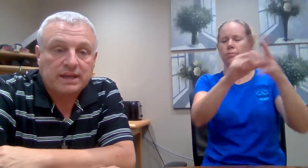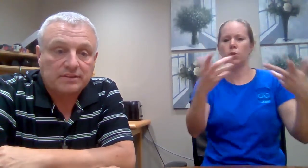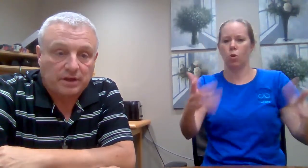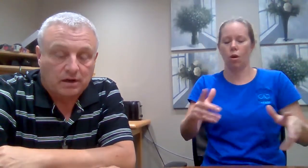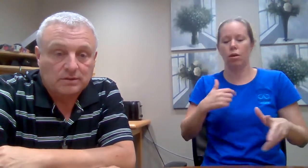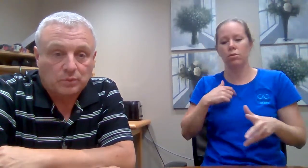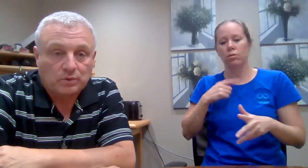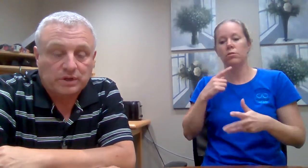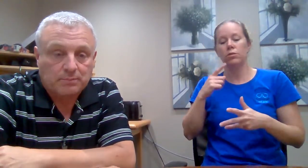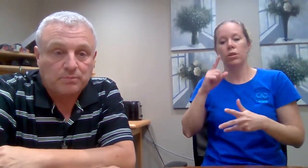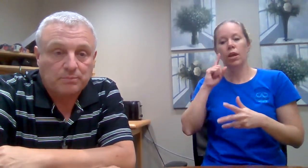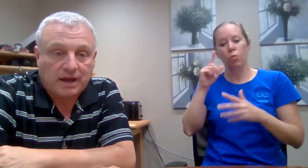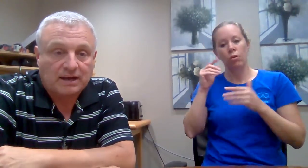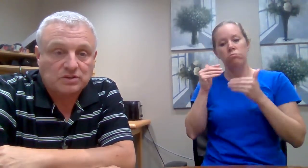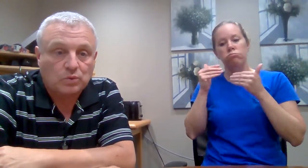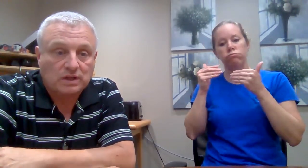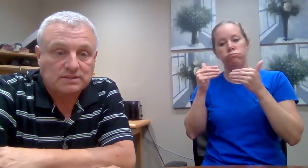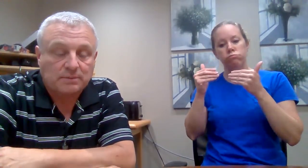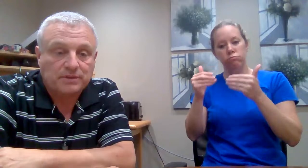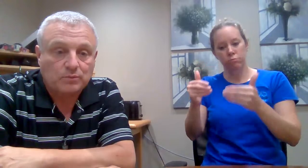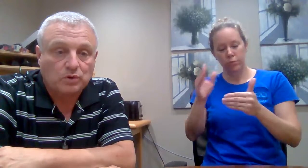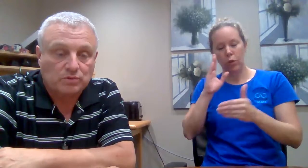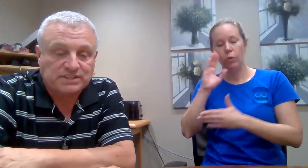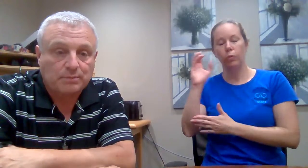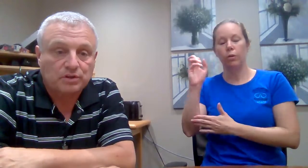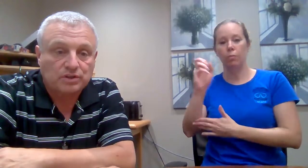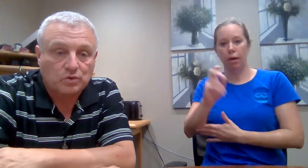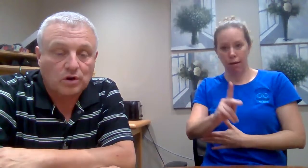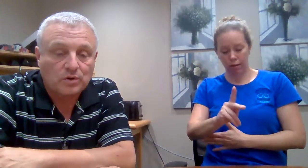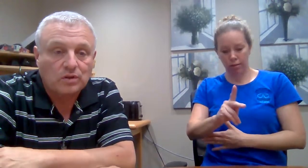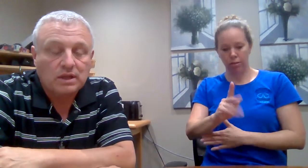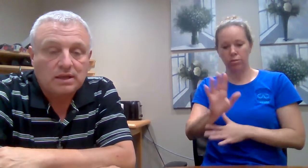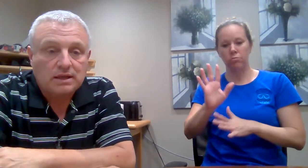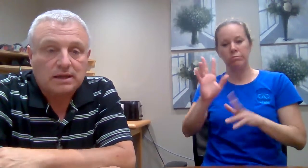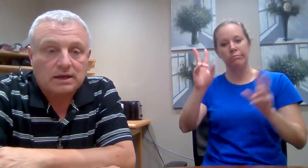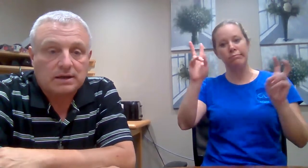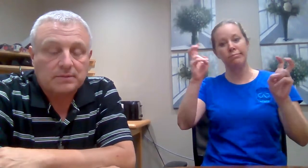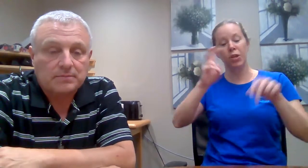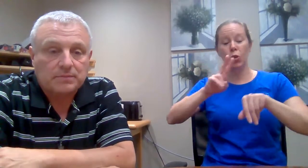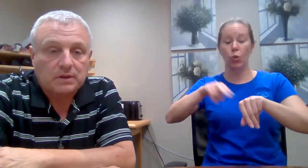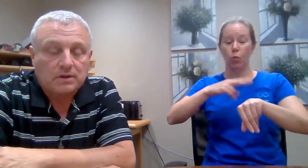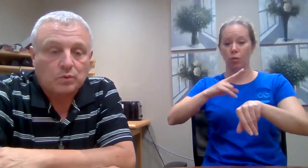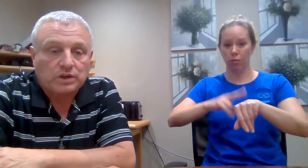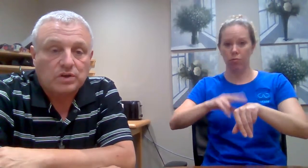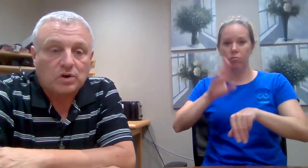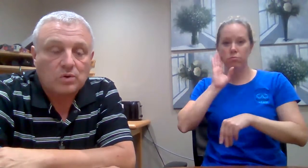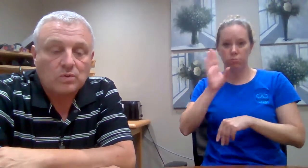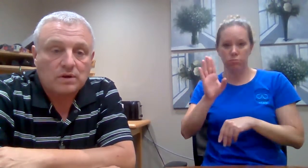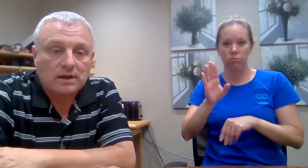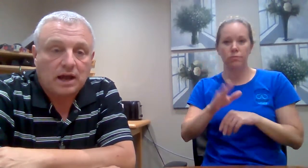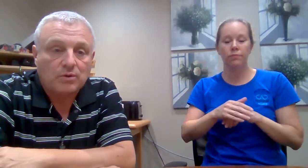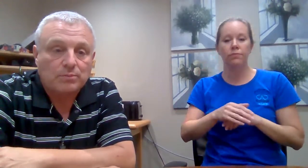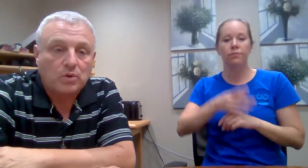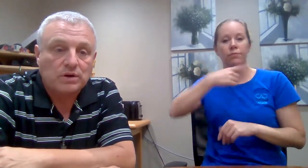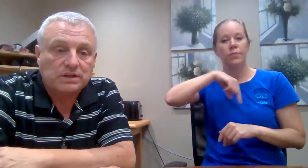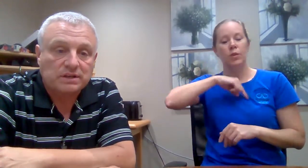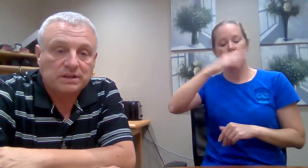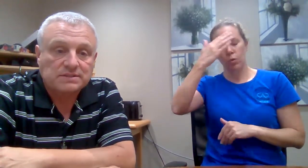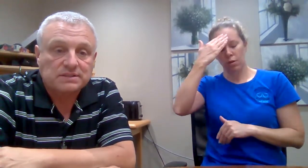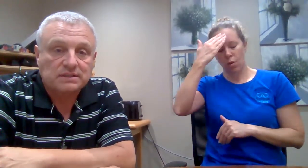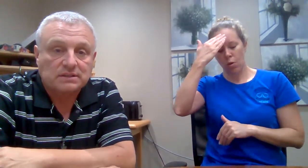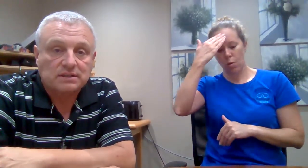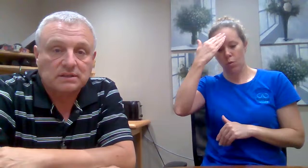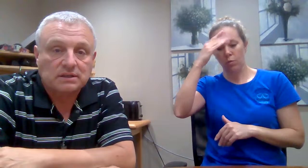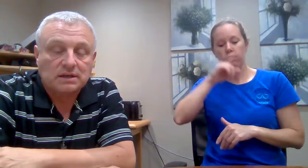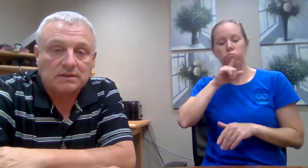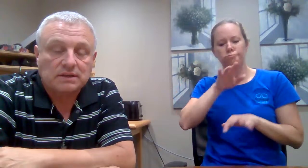We will get there. We will get back to what something will resemble a normal. We know how important it